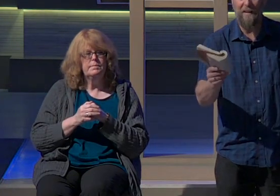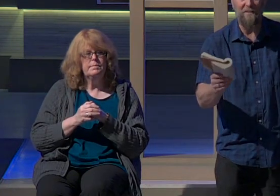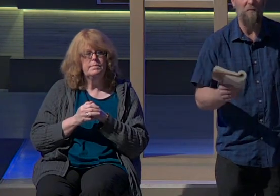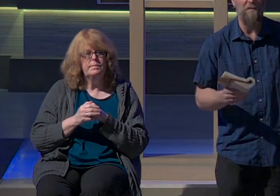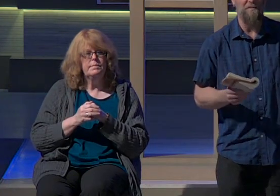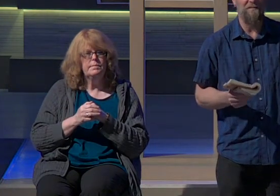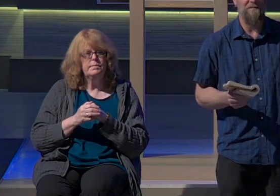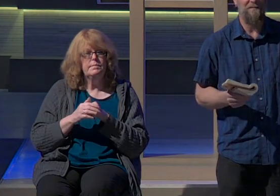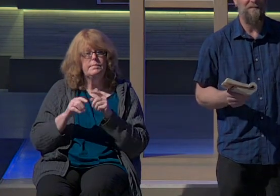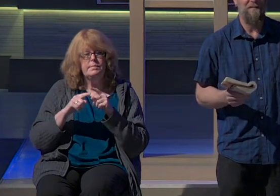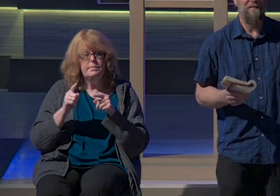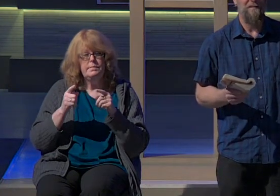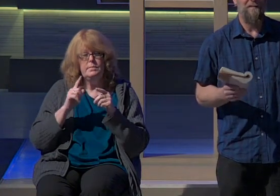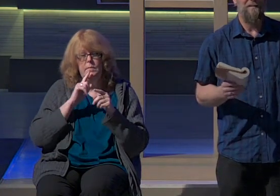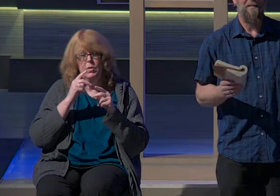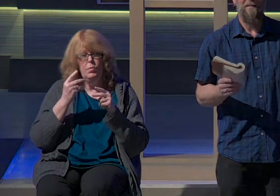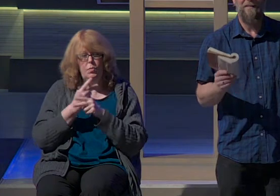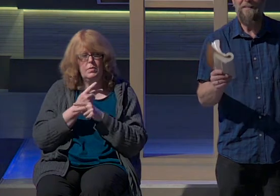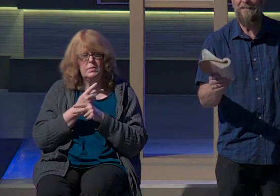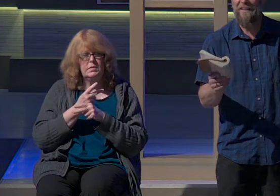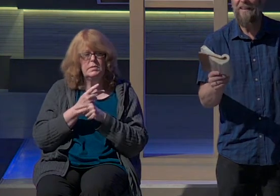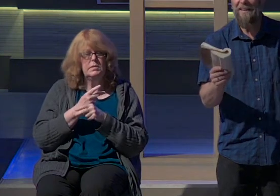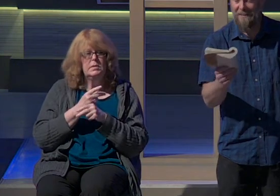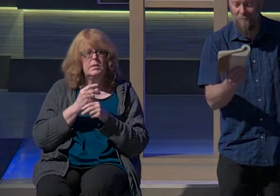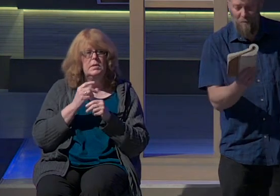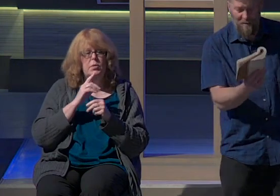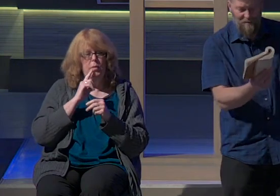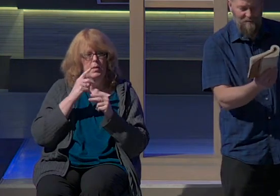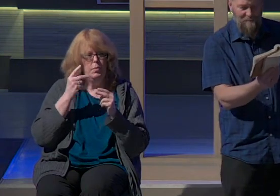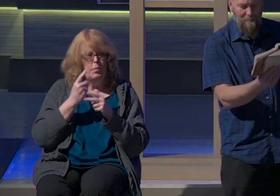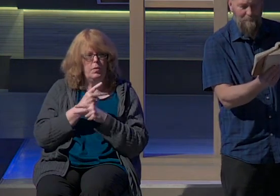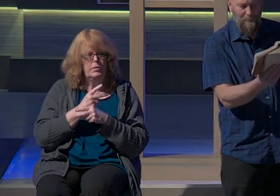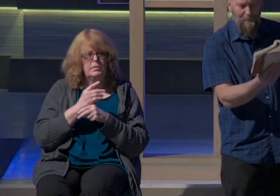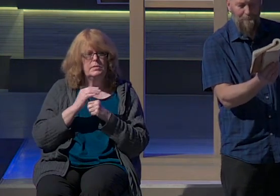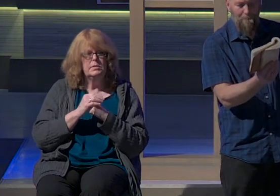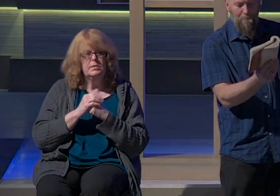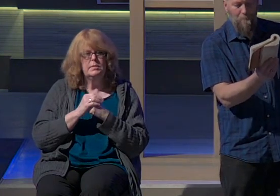But it gets worse. Listen, it gets worse.